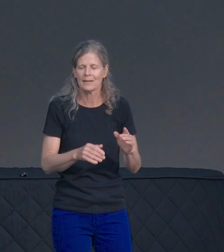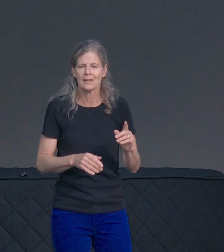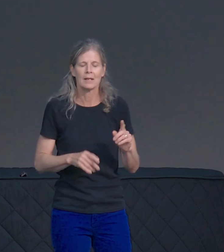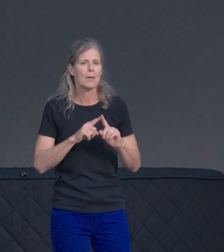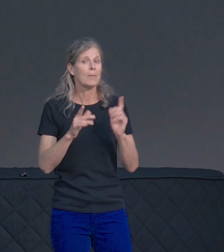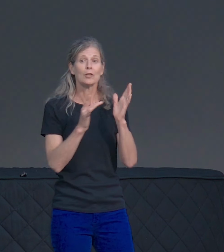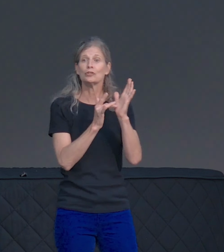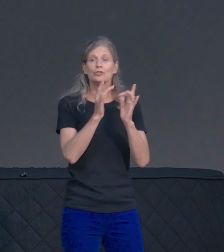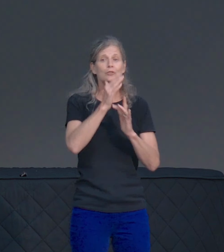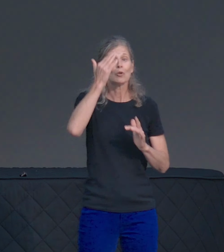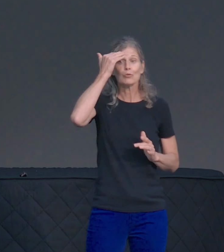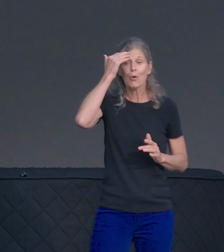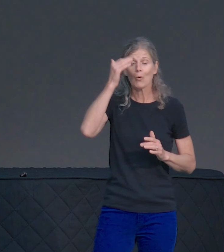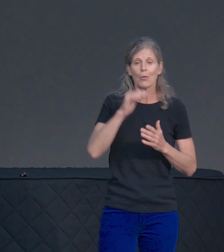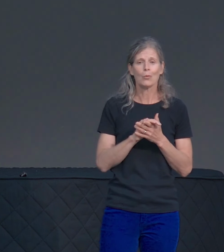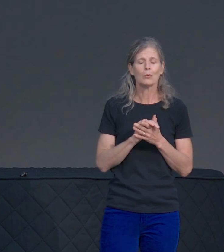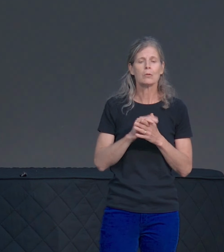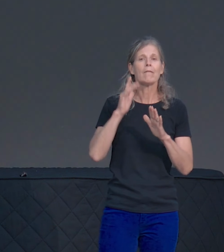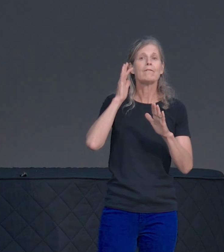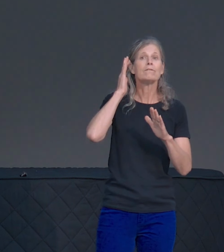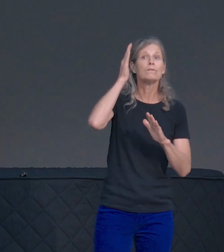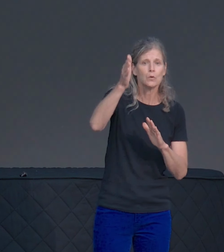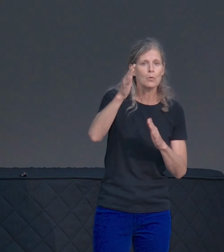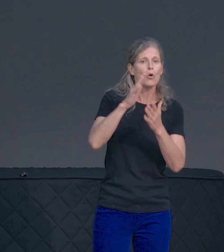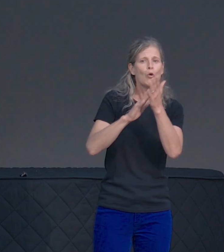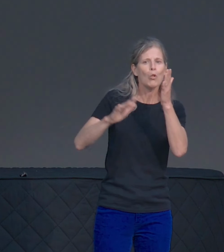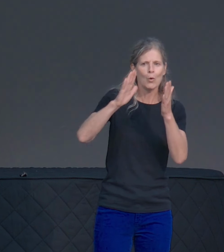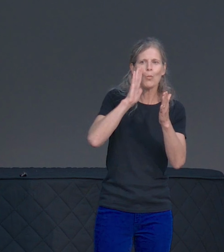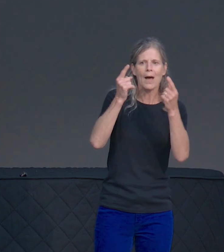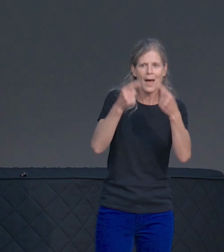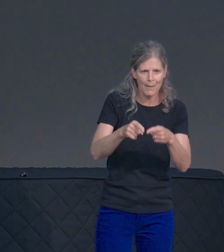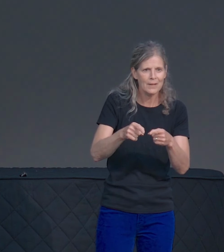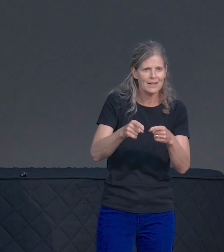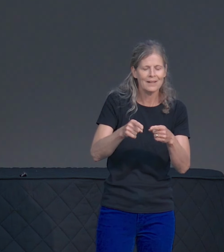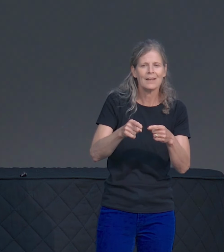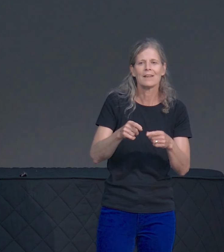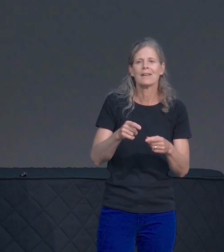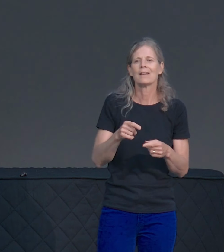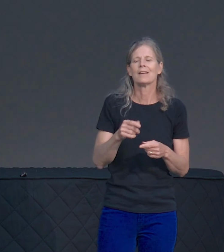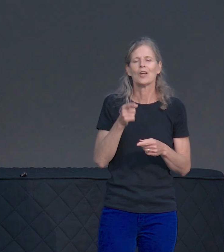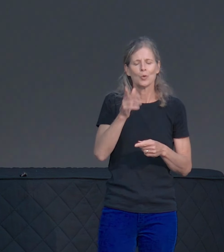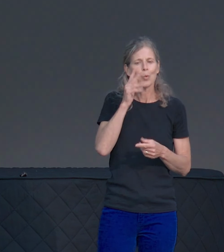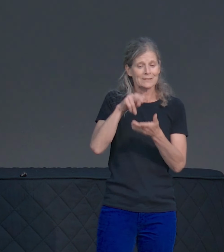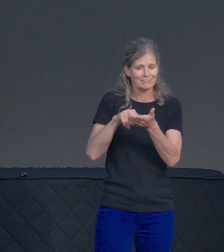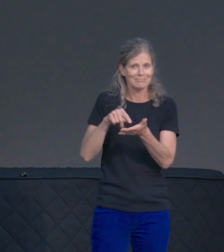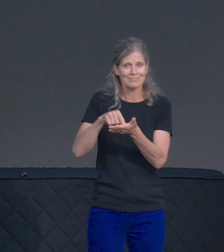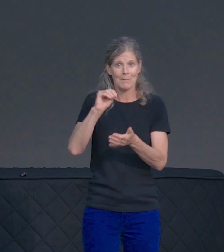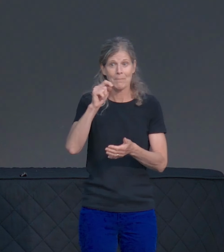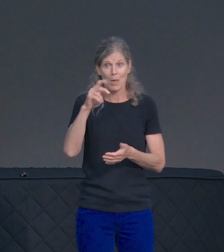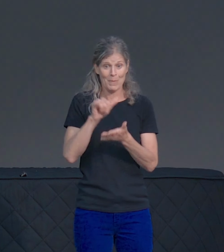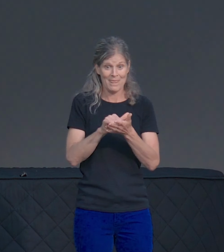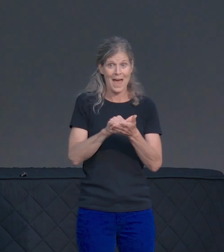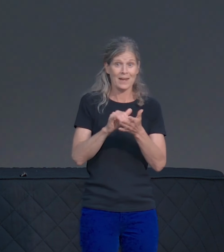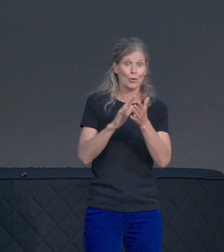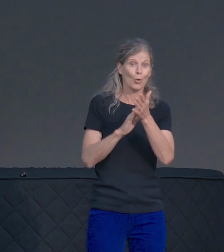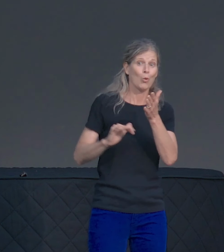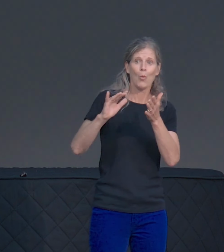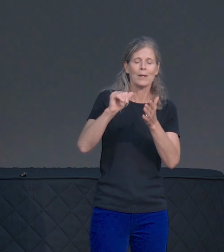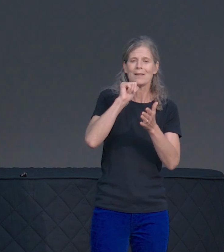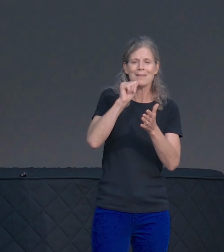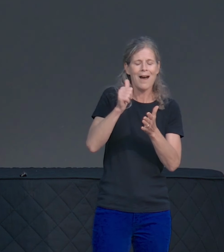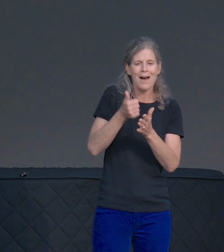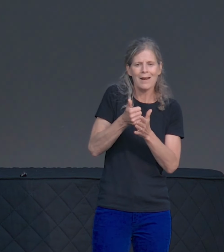But Jesus knows that glory is coming. And glory is coming. We'll get there in our study of Matthew. But the glory that's coming is not